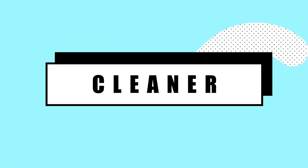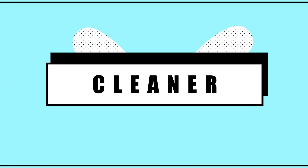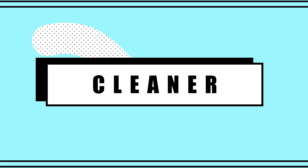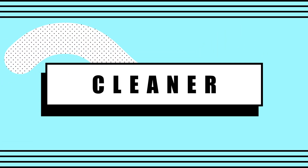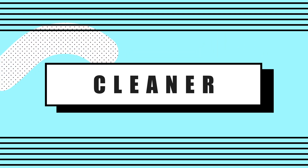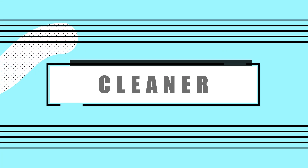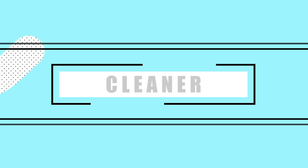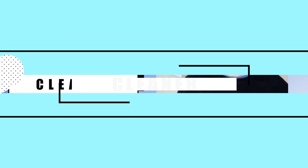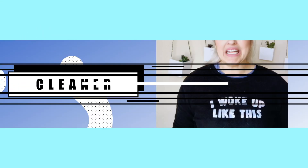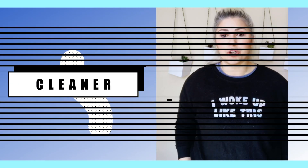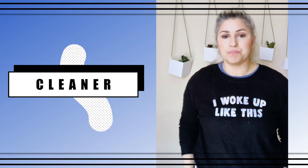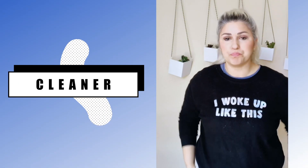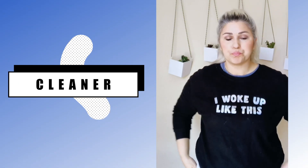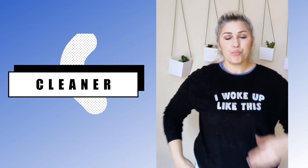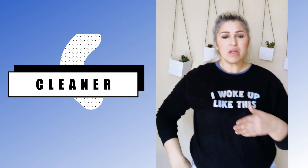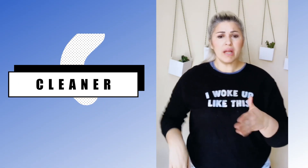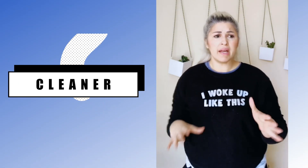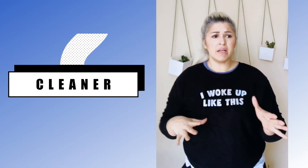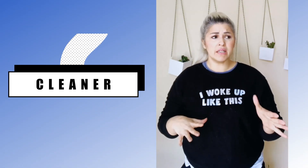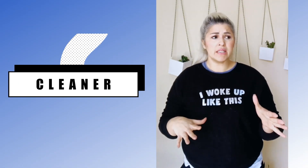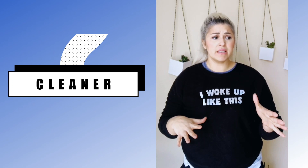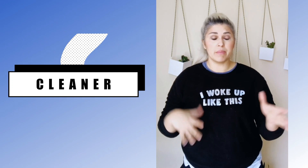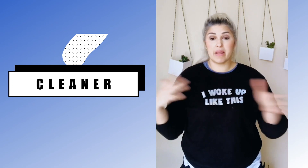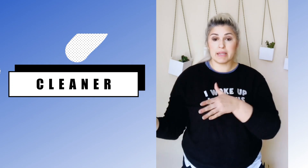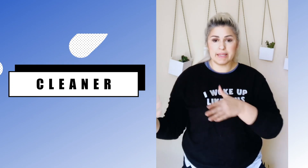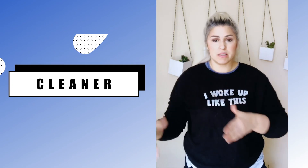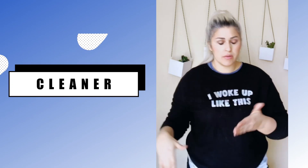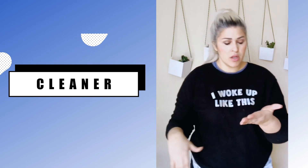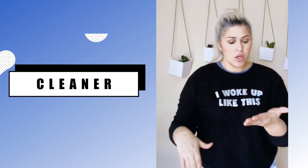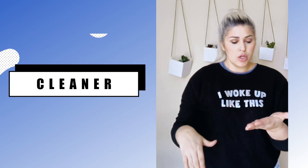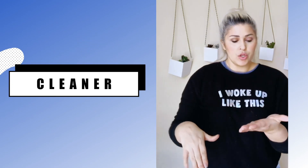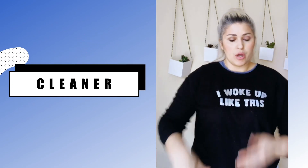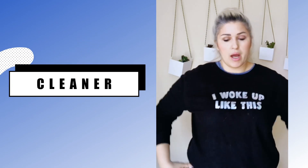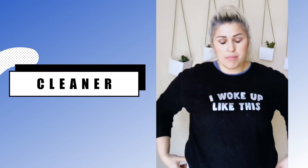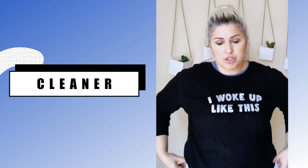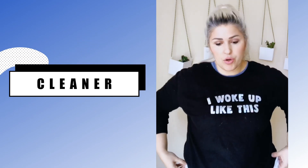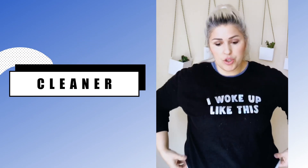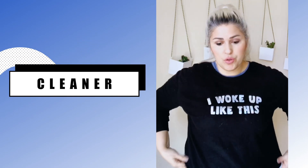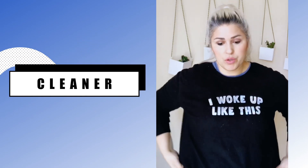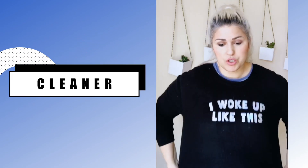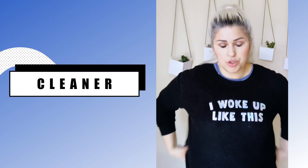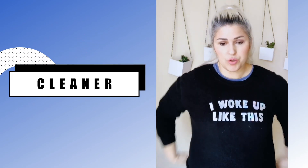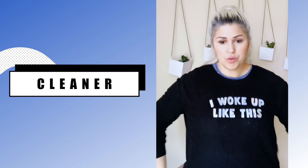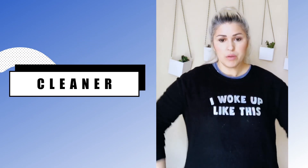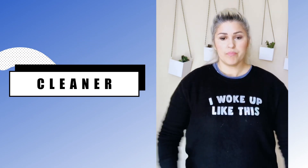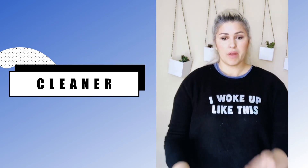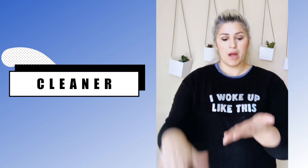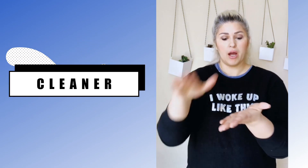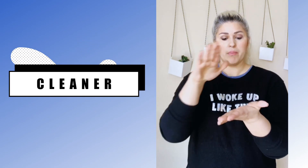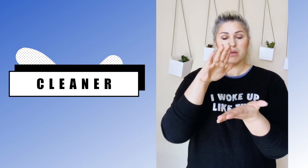The next request was cleaner, like somebody that cleans. So you would